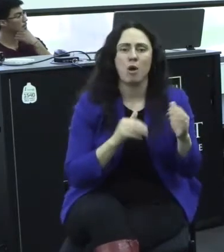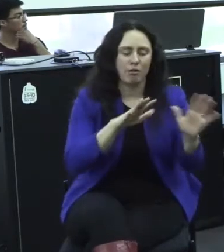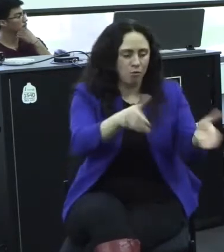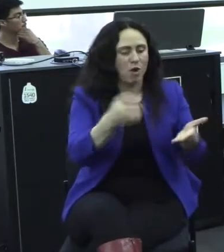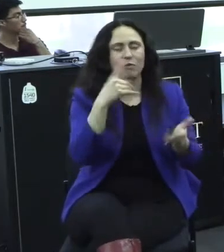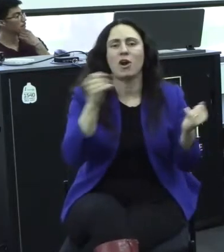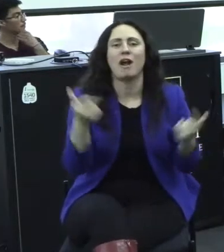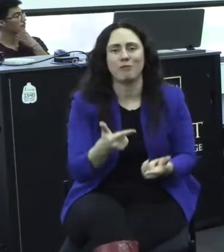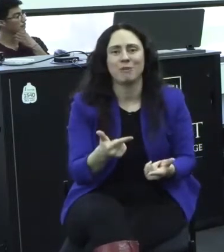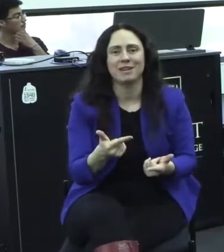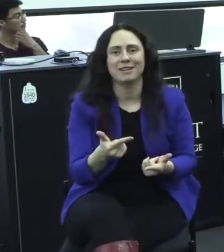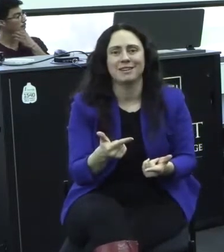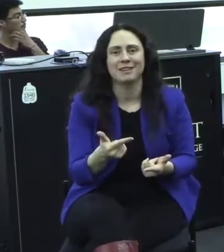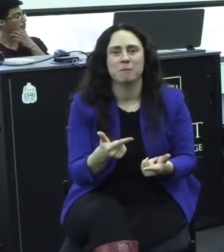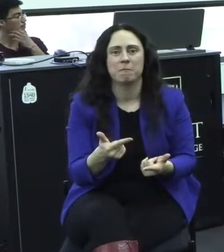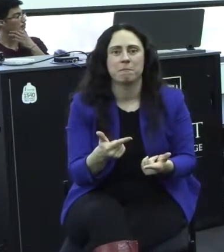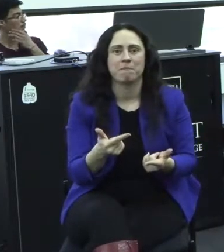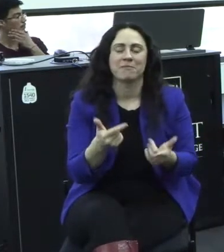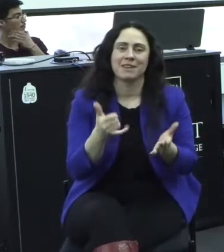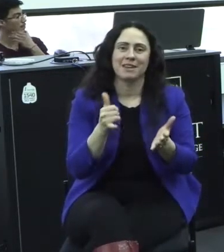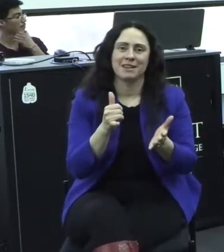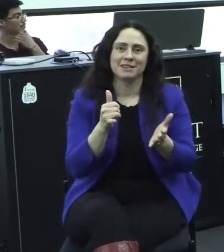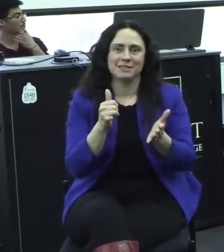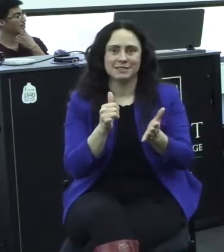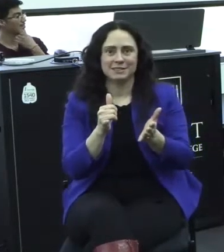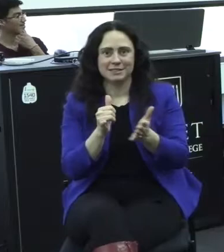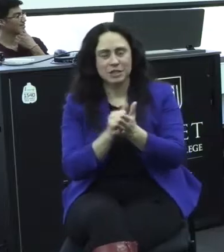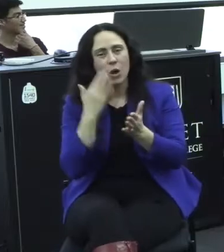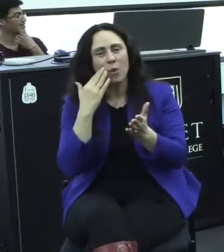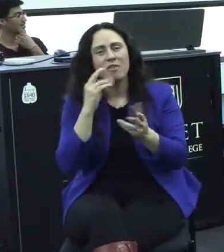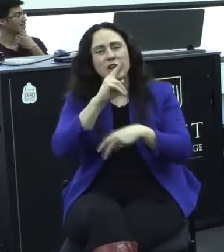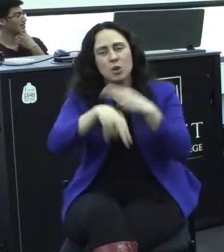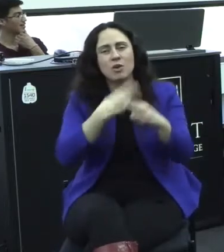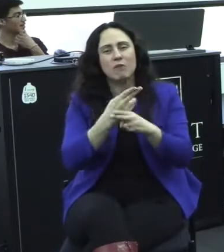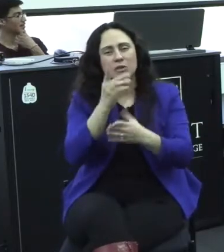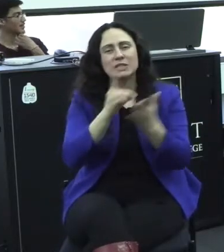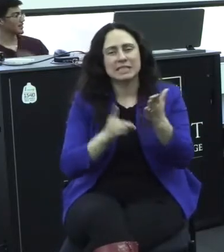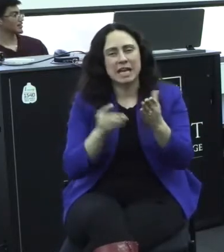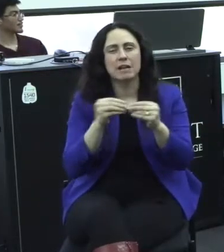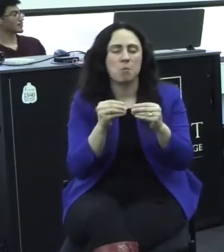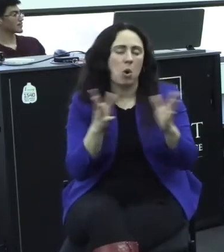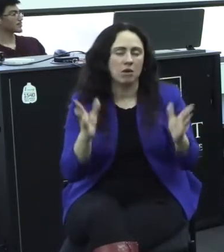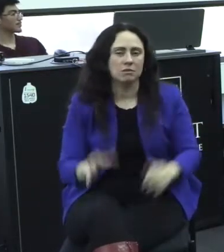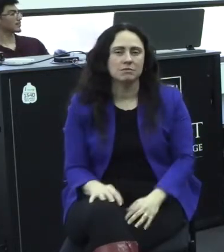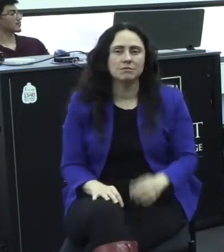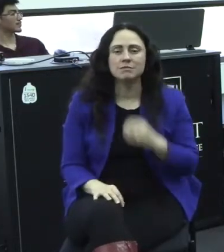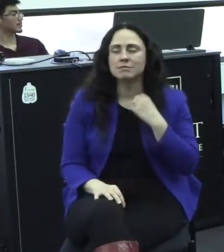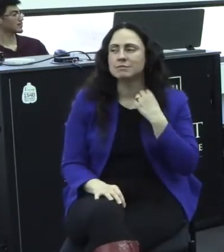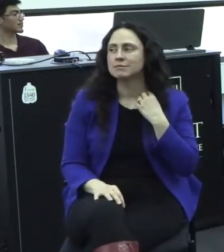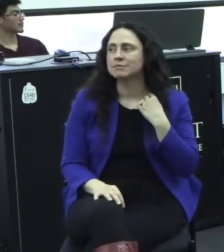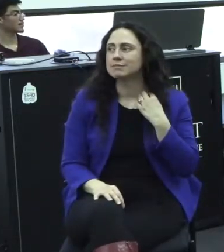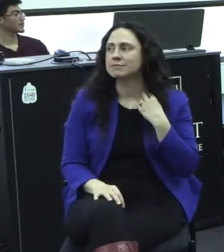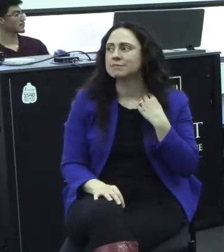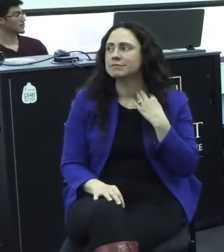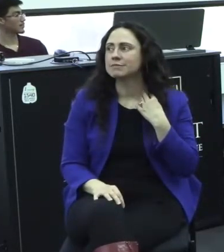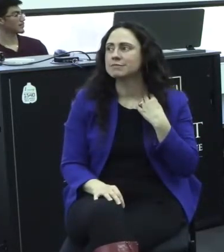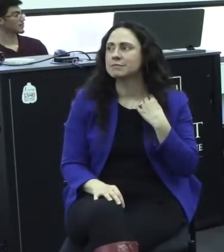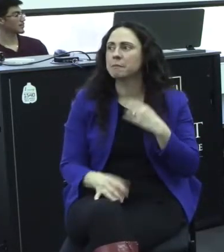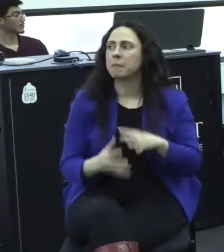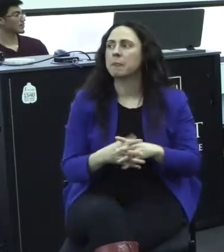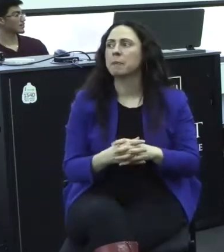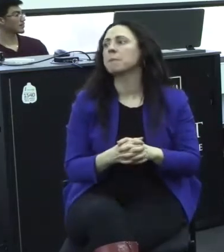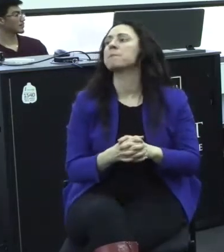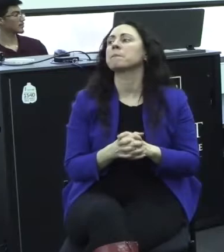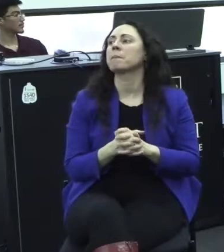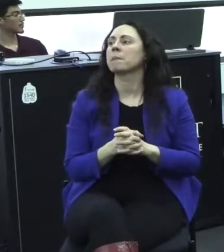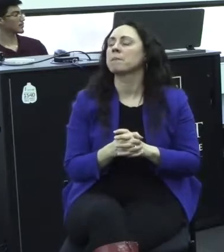everybody, as the other Adam was talking about that universal design. right. And to that point, we can kind